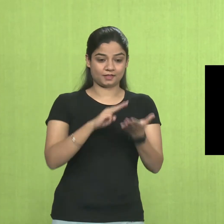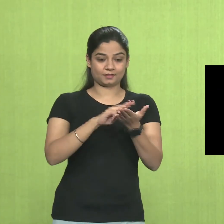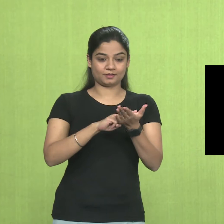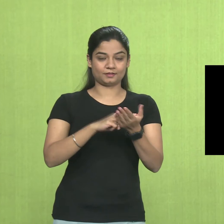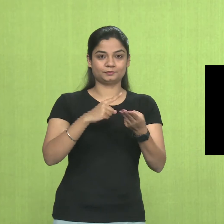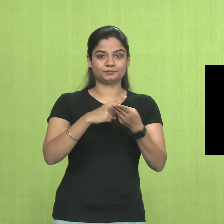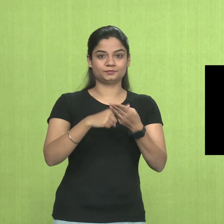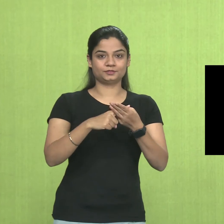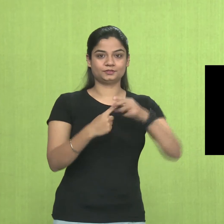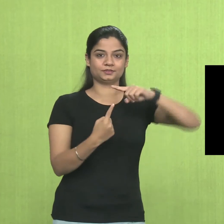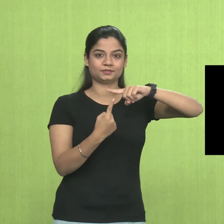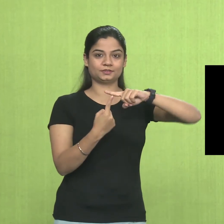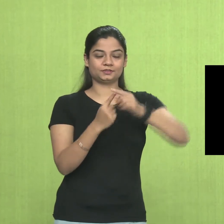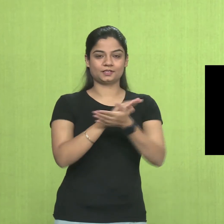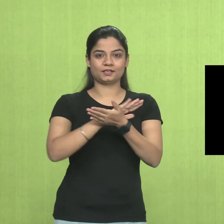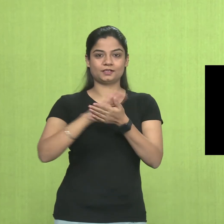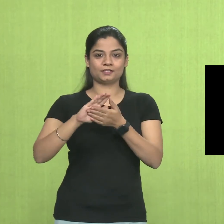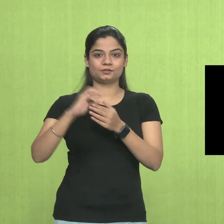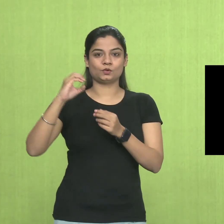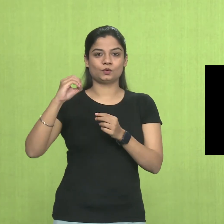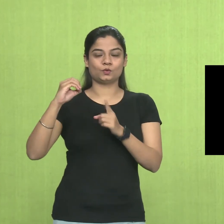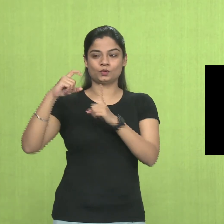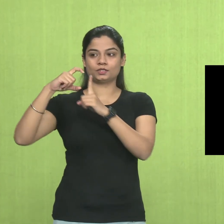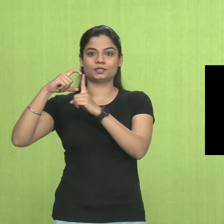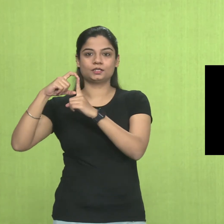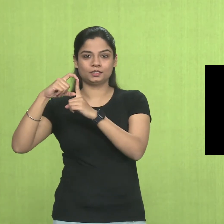Method, a particular procedure for accomplishing something.